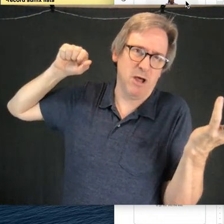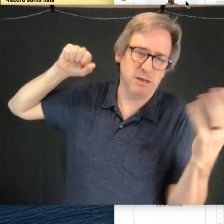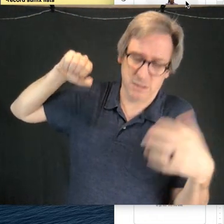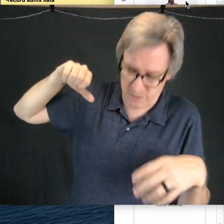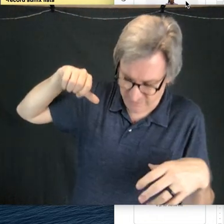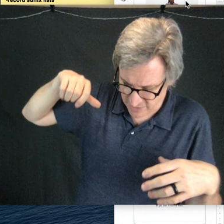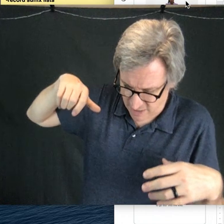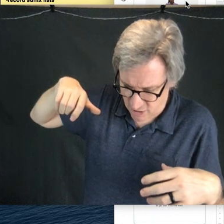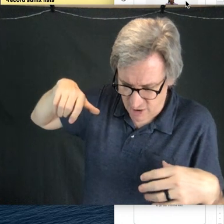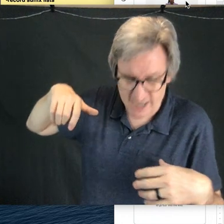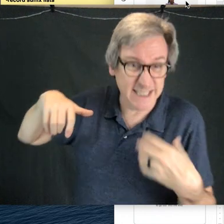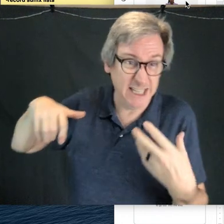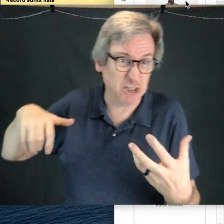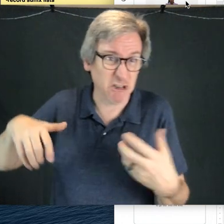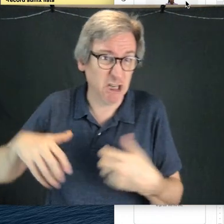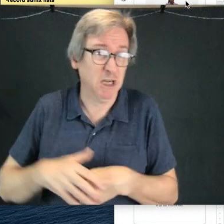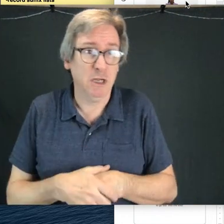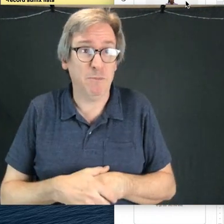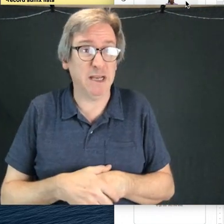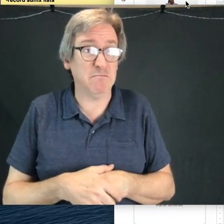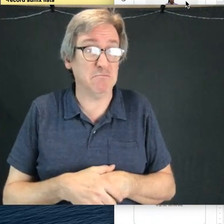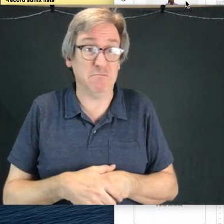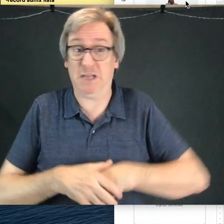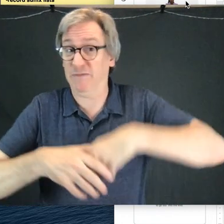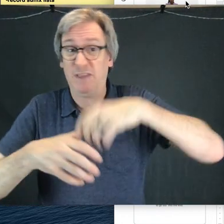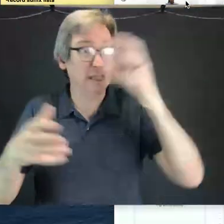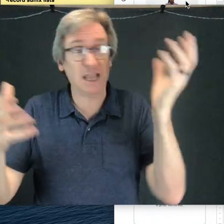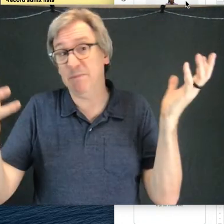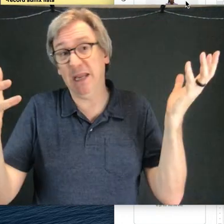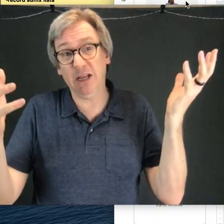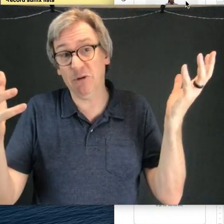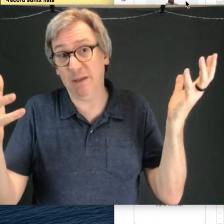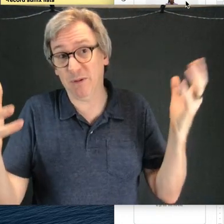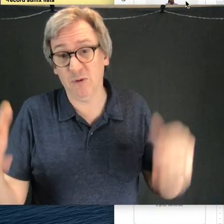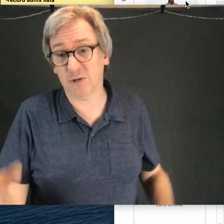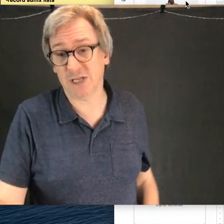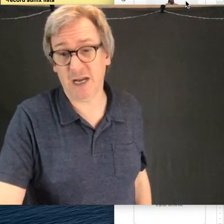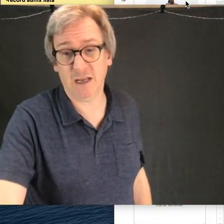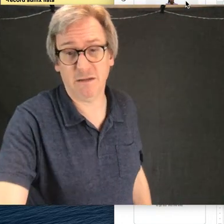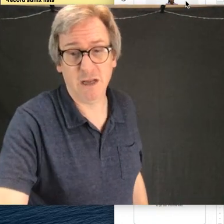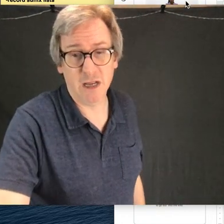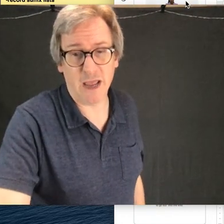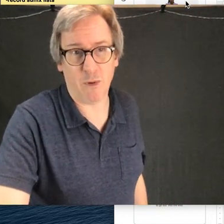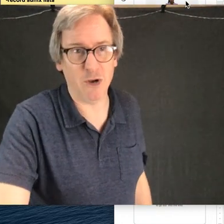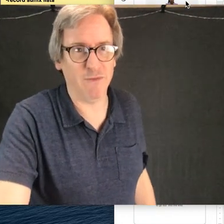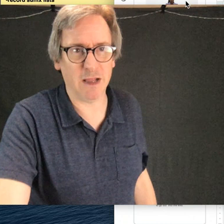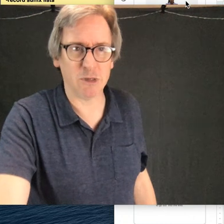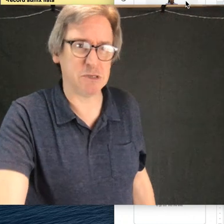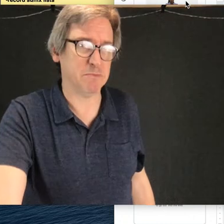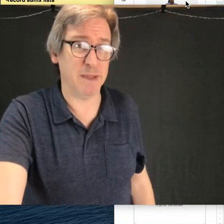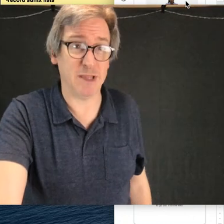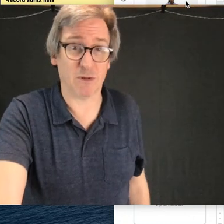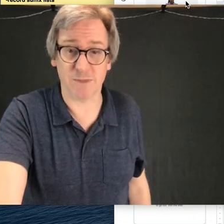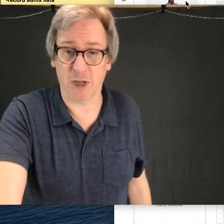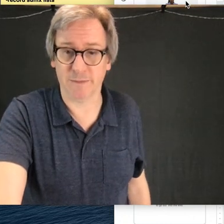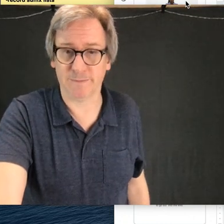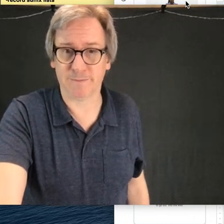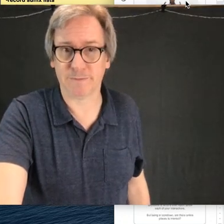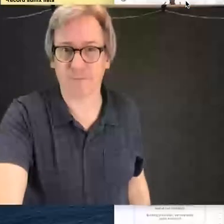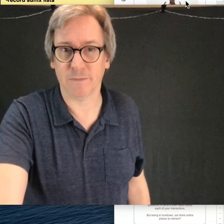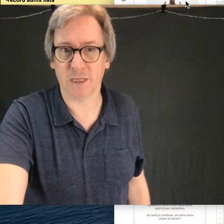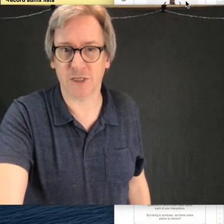not respond if they are not a teacher. But if they like meeting new people who are signing and want new followers, maybe they'll